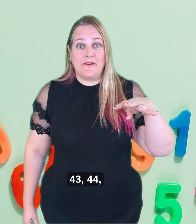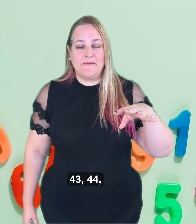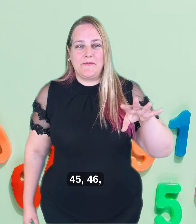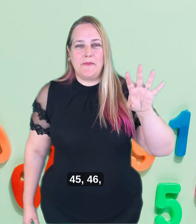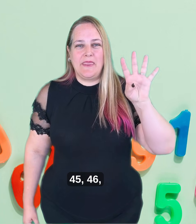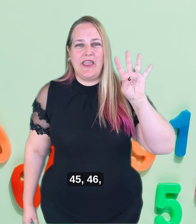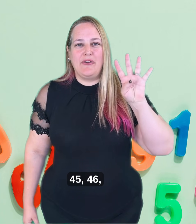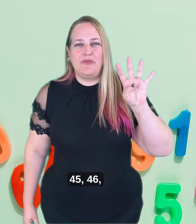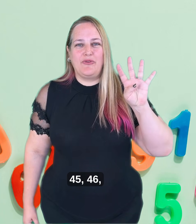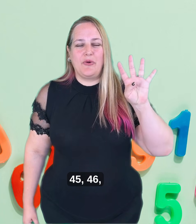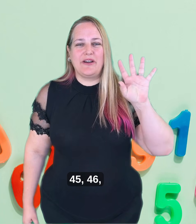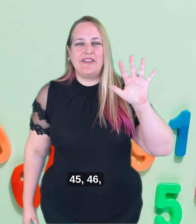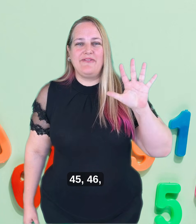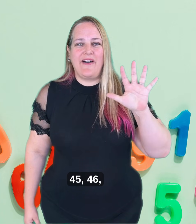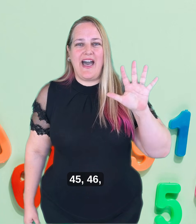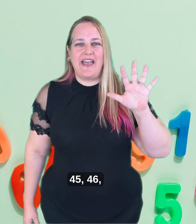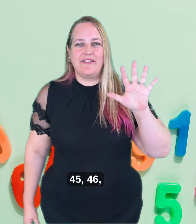44, 45,